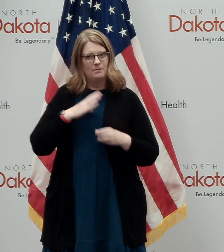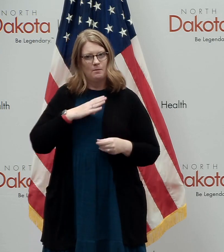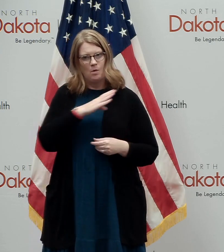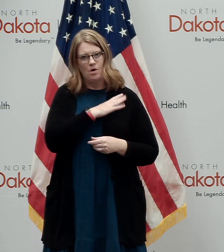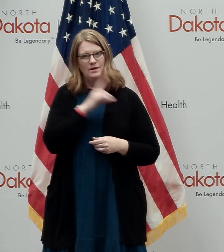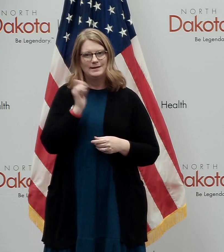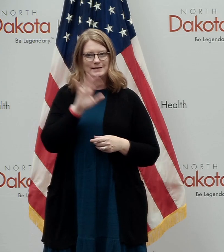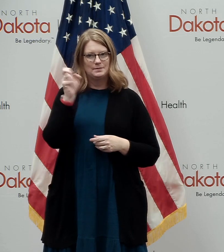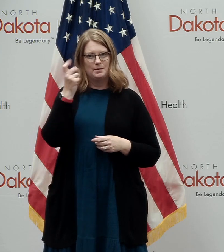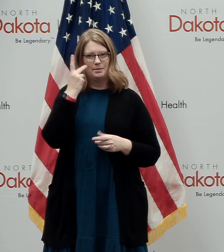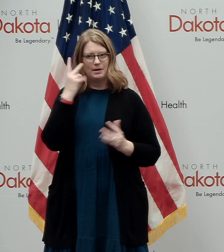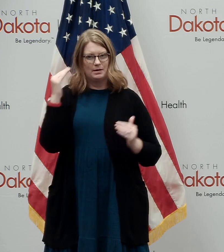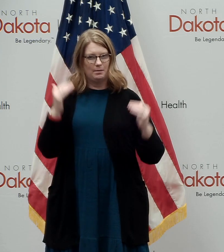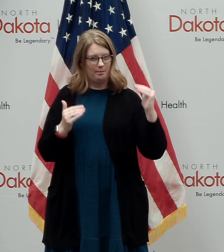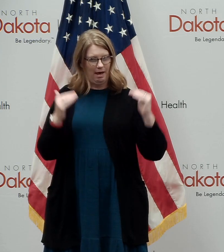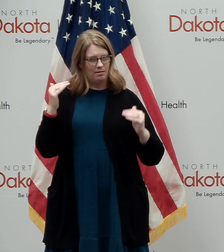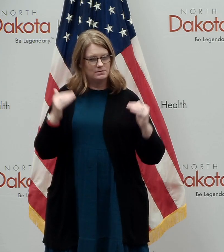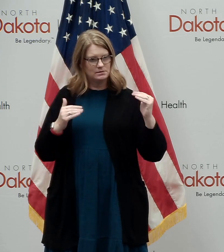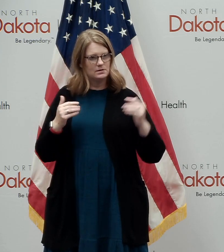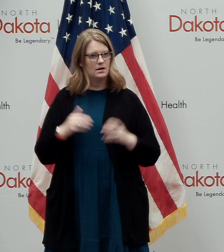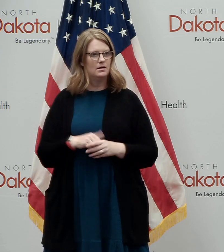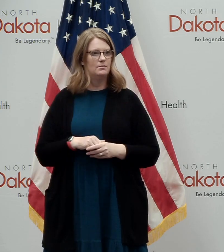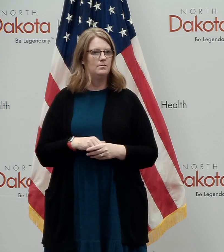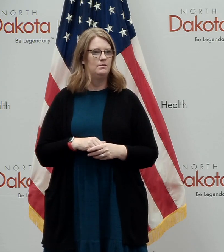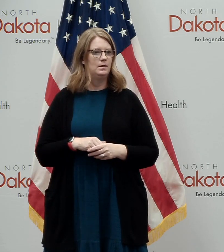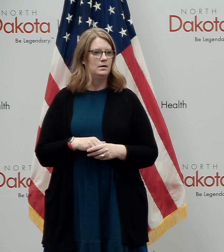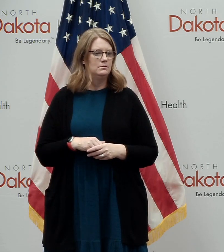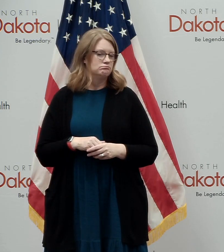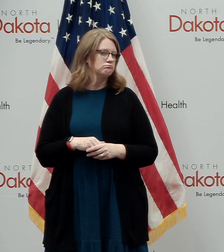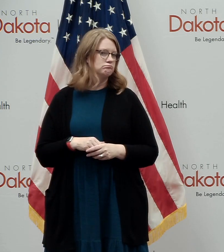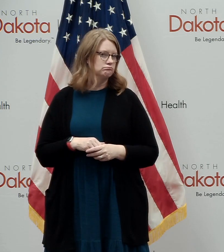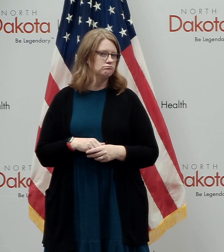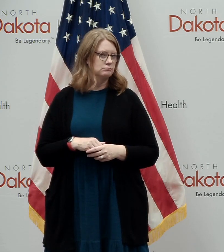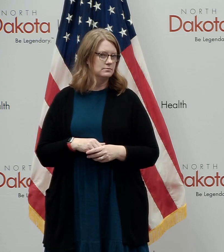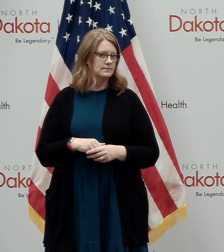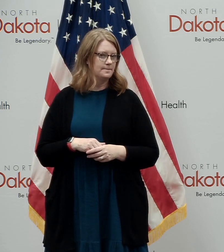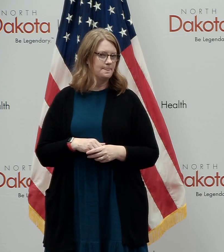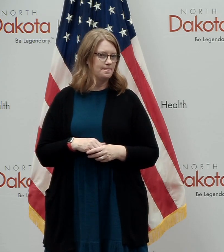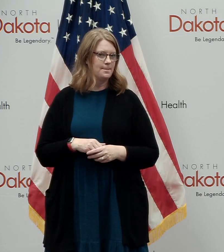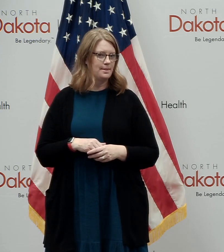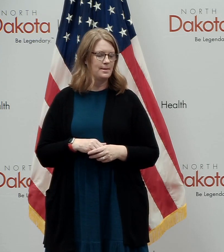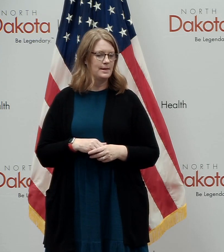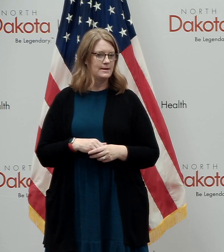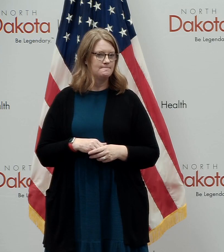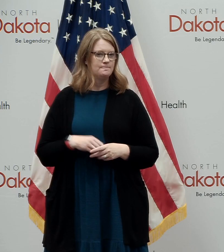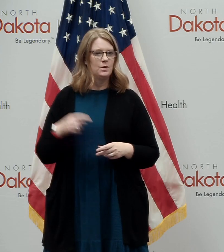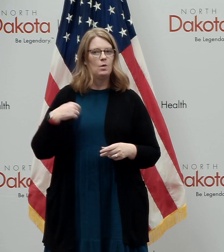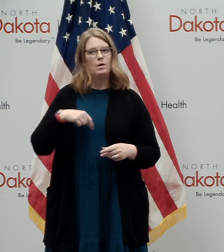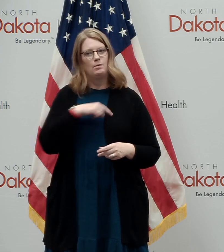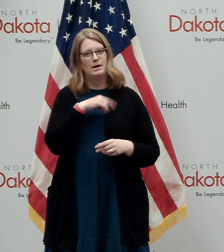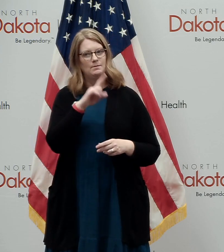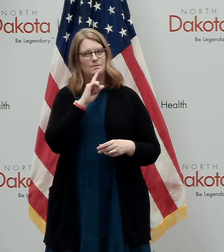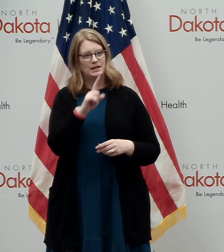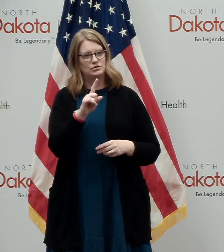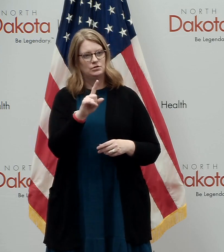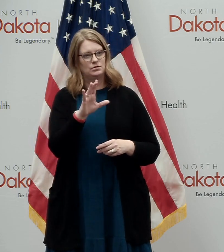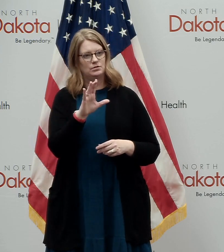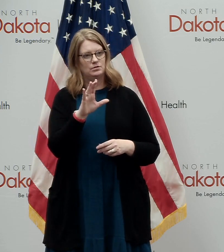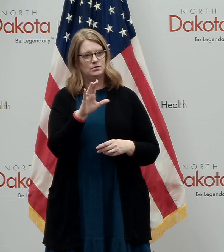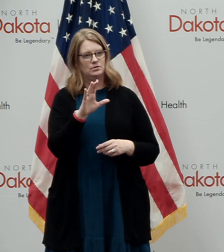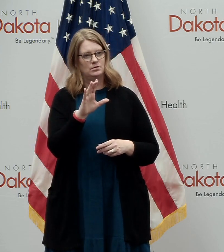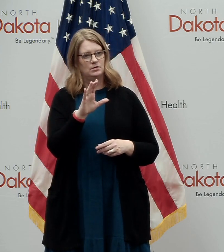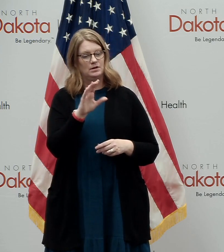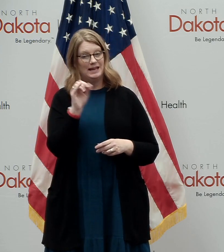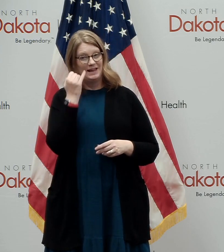all of that, so that does become a factor. But yes, what we want to make sure is that the counties do have them, and if anybody